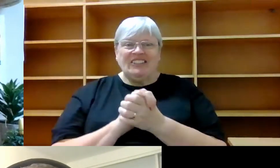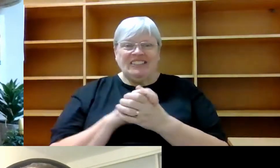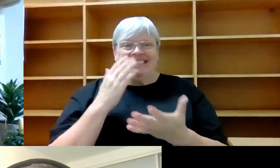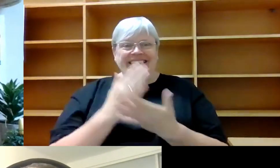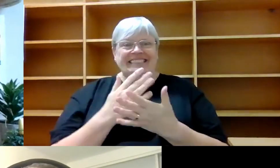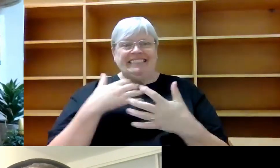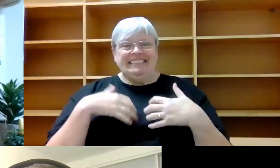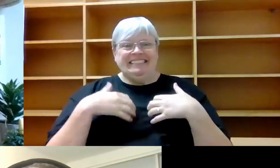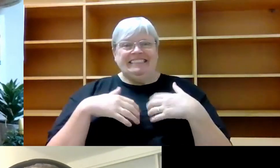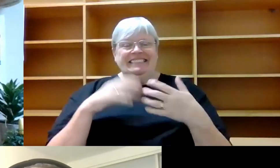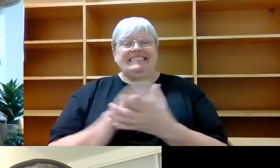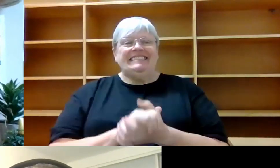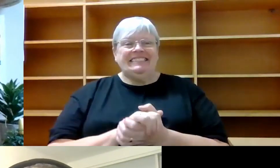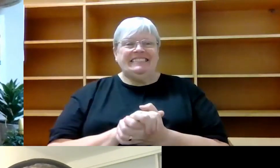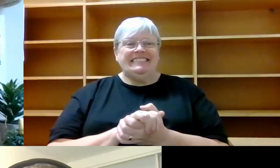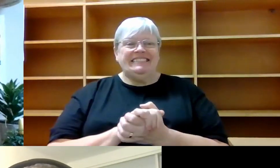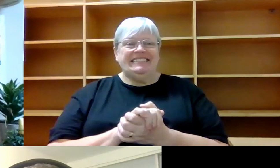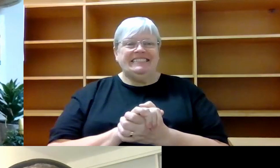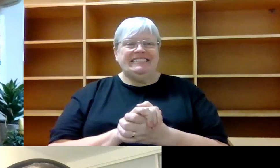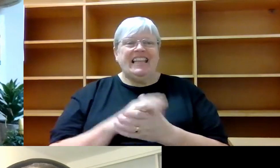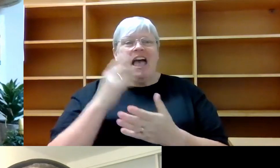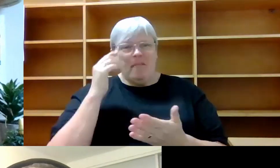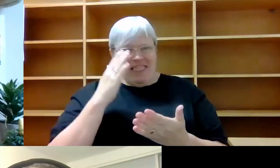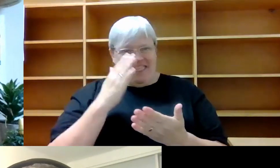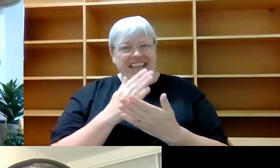thing in such a narrative. But I believe in